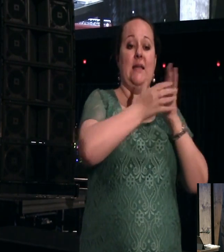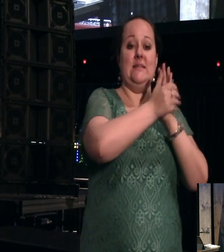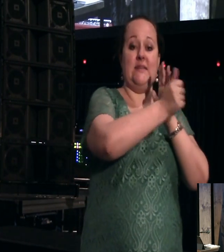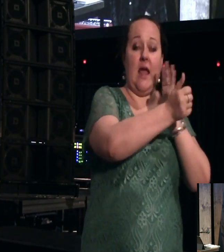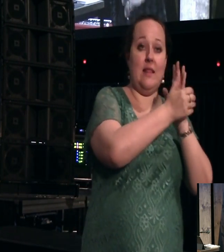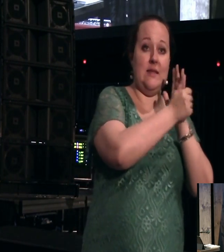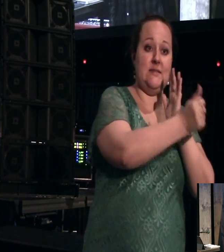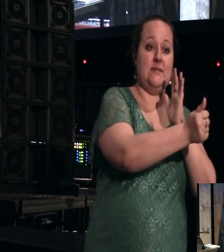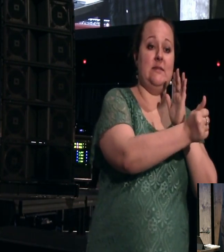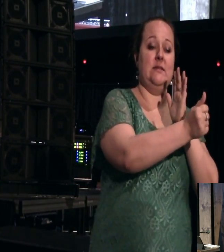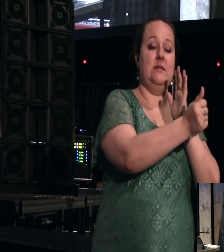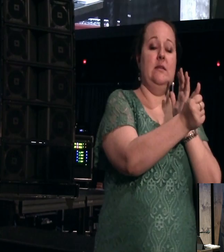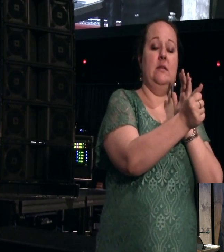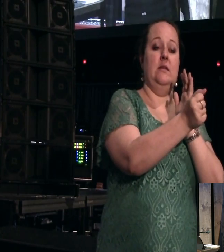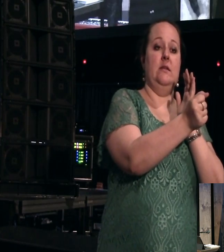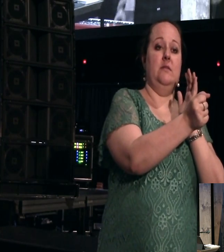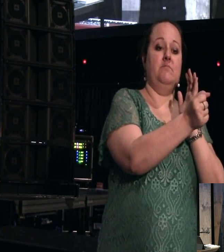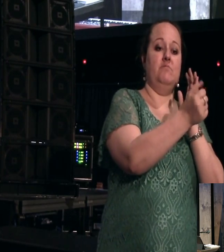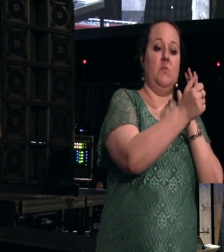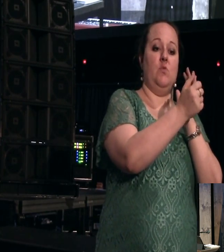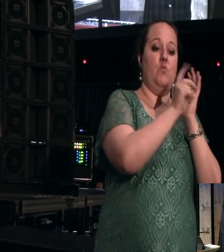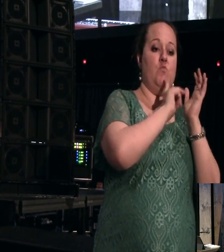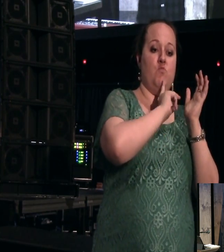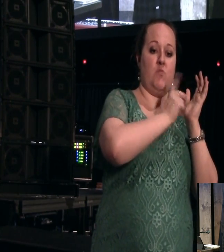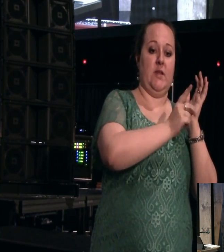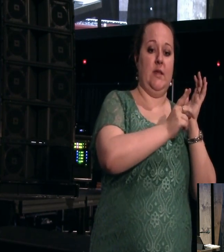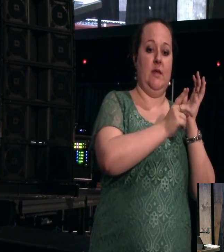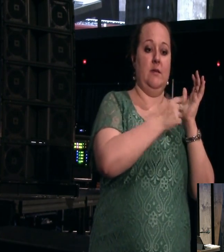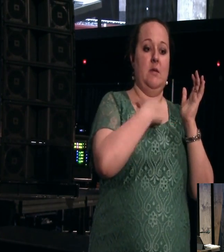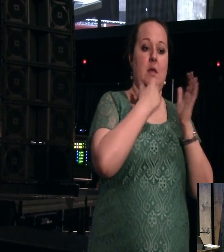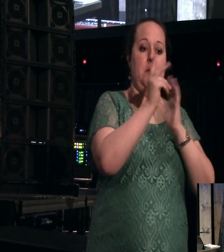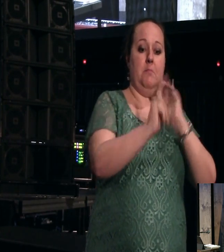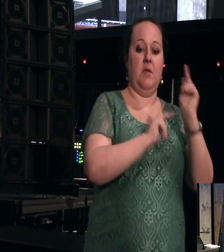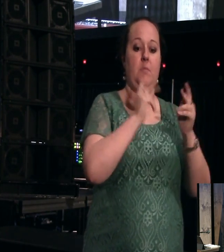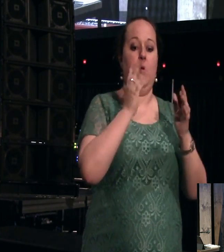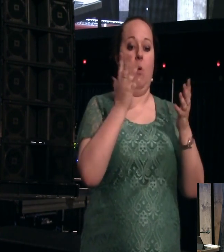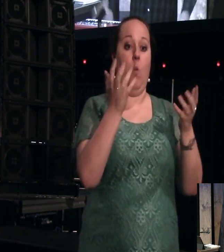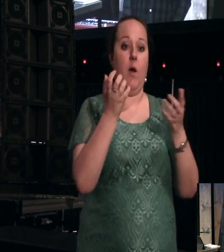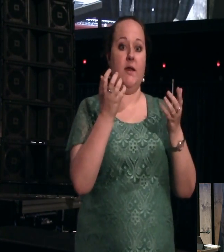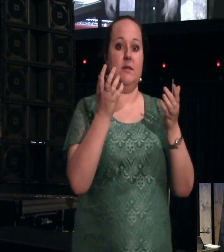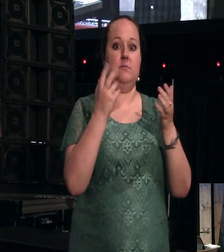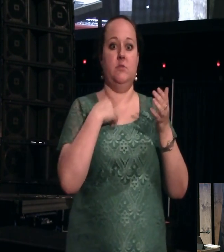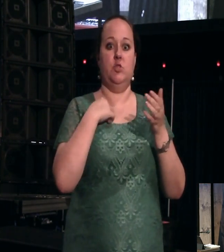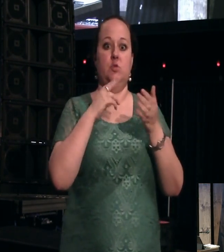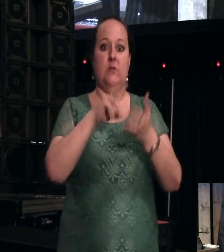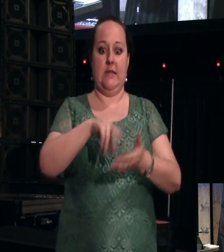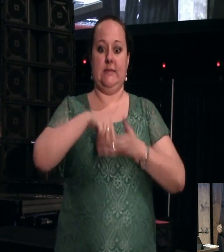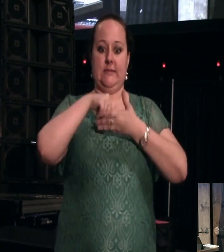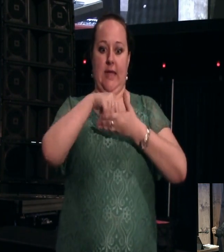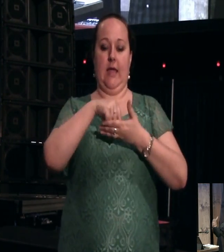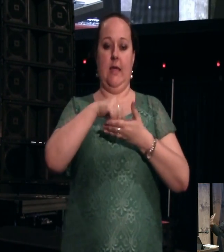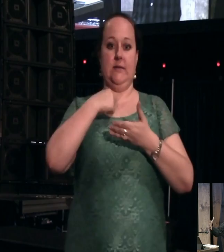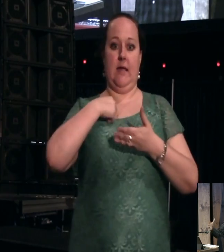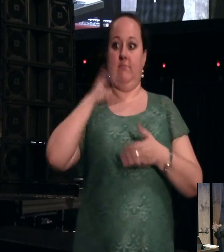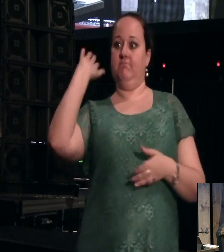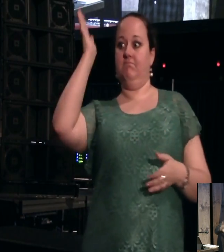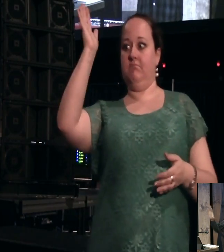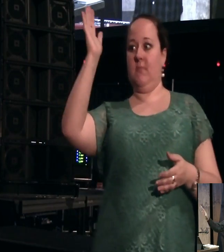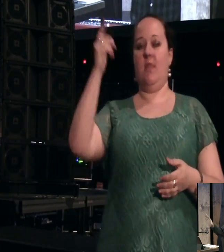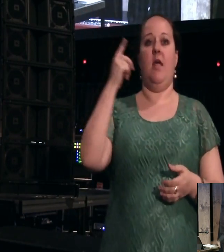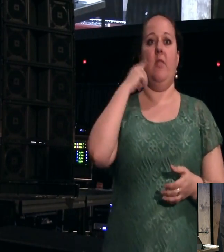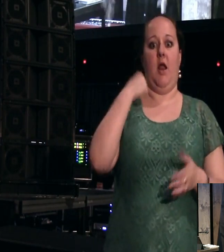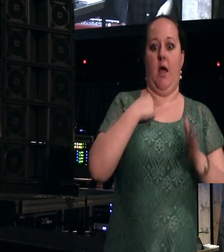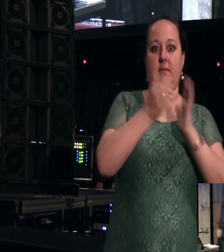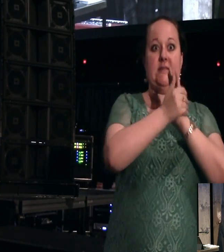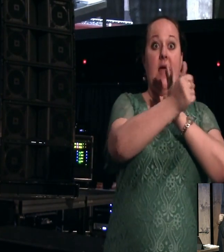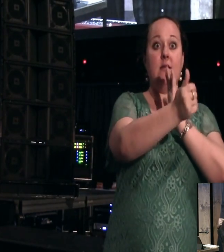talent outpaced my character. My talent outpaced my character. People wanted to put me on a stage in